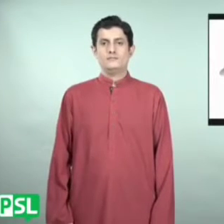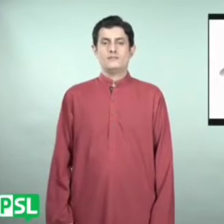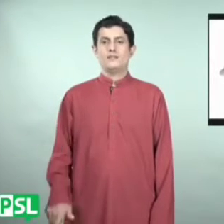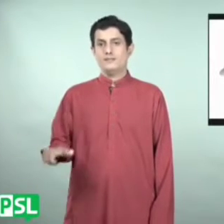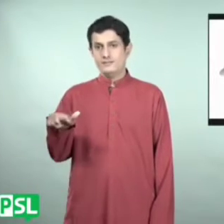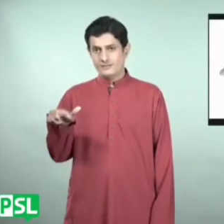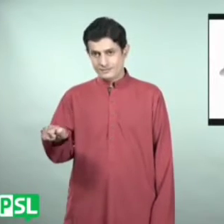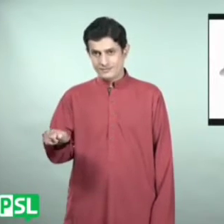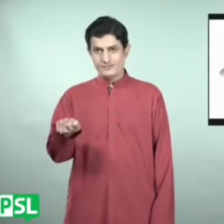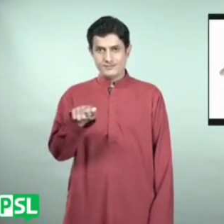tong,